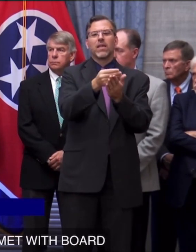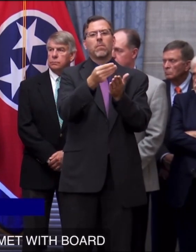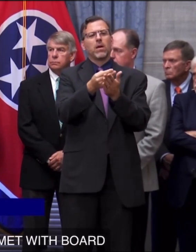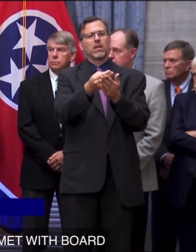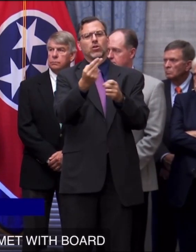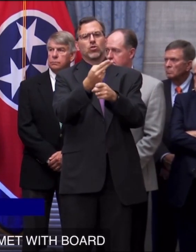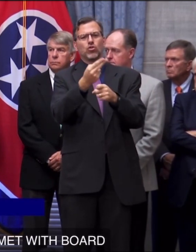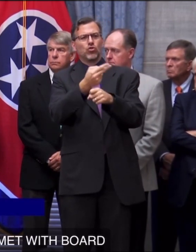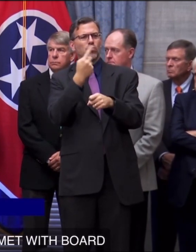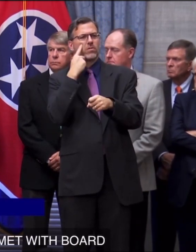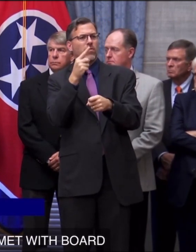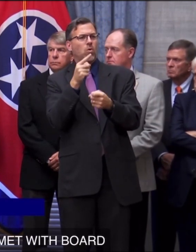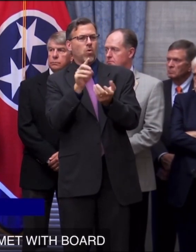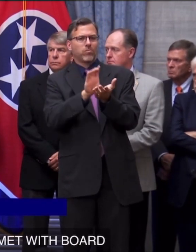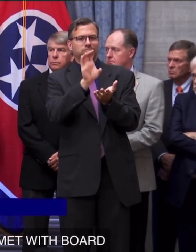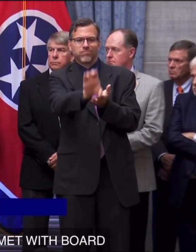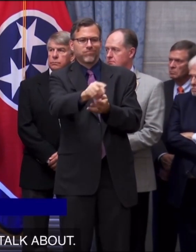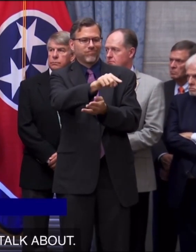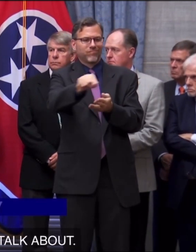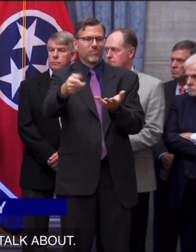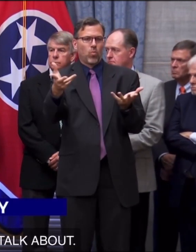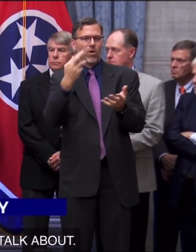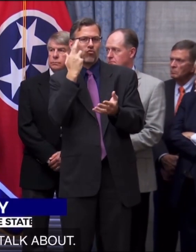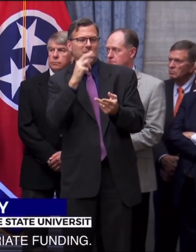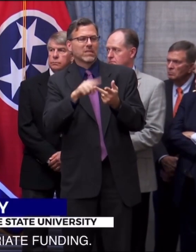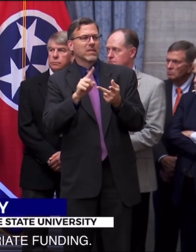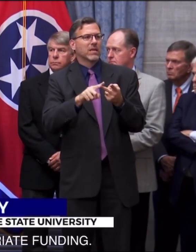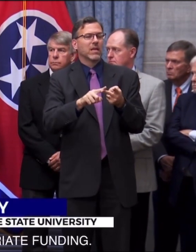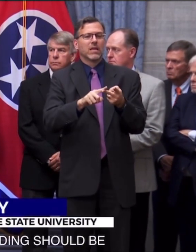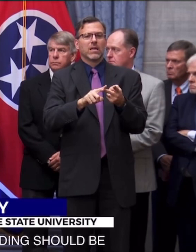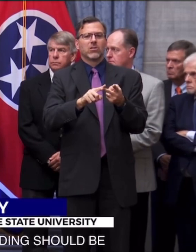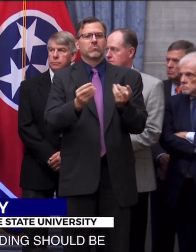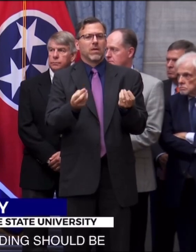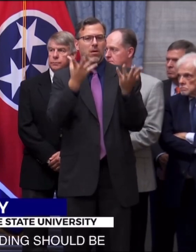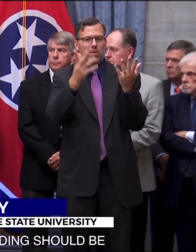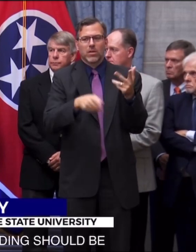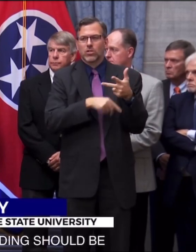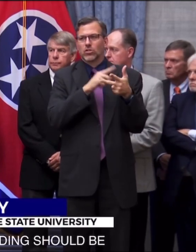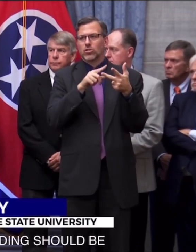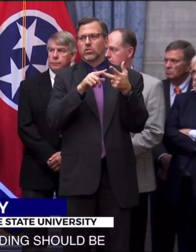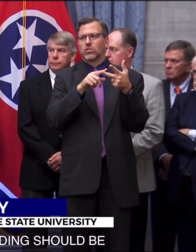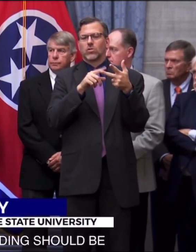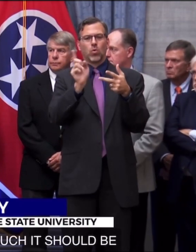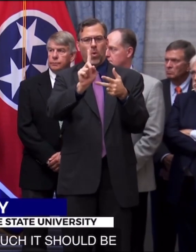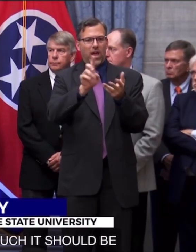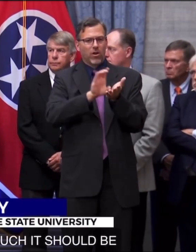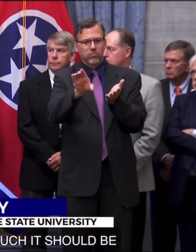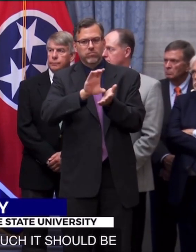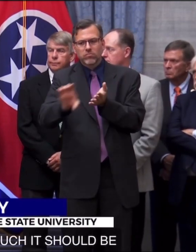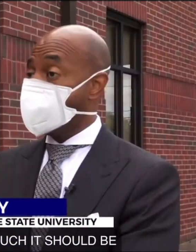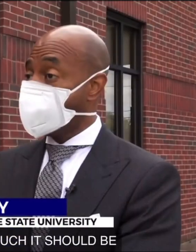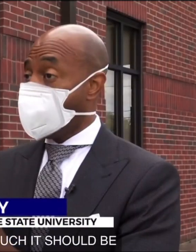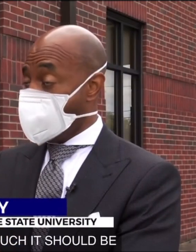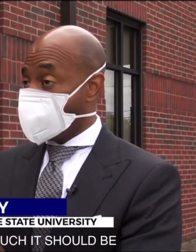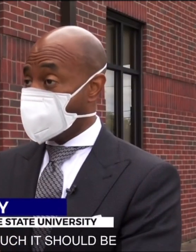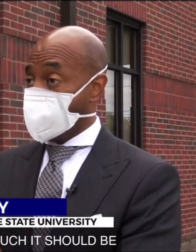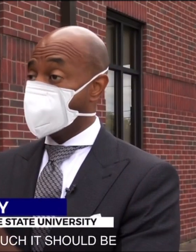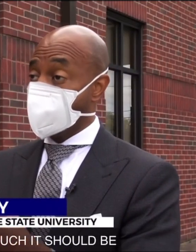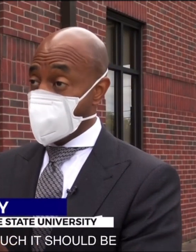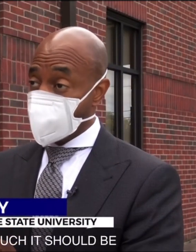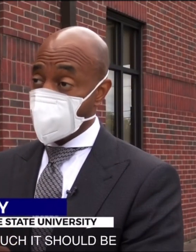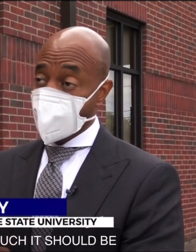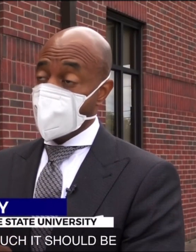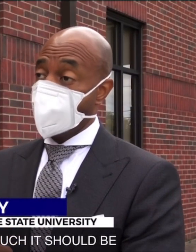for, how much it should be, where the investments should be made. Those are all ongoing conversations. I'm hopeful